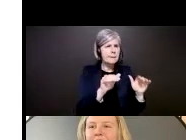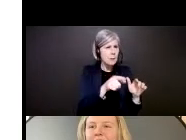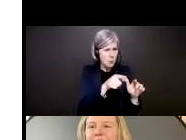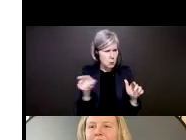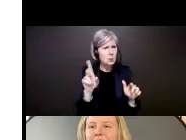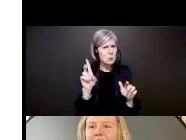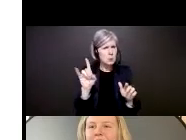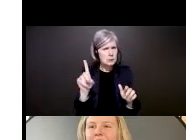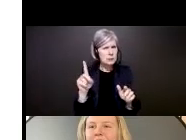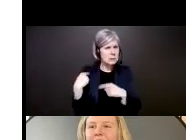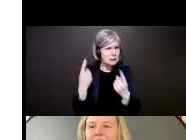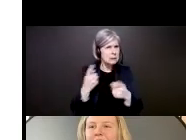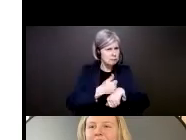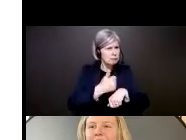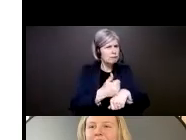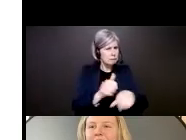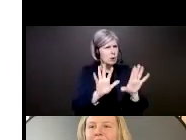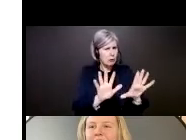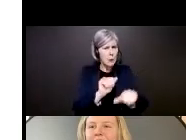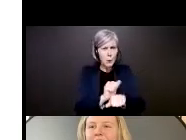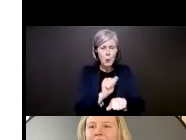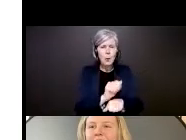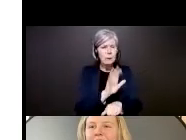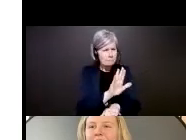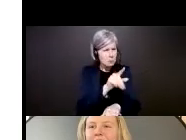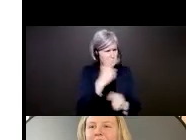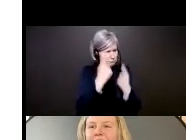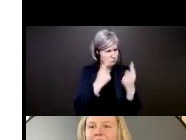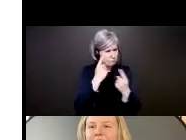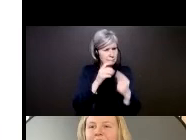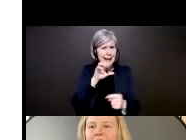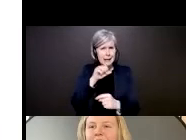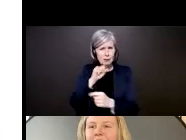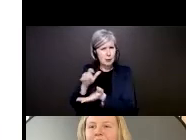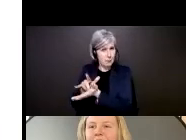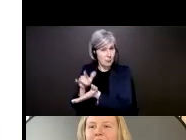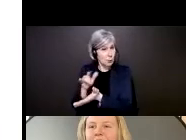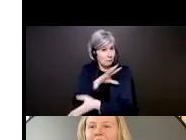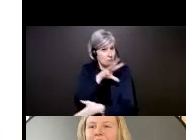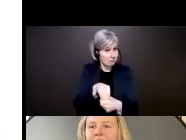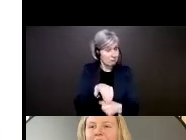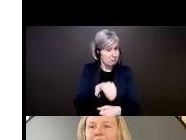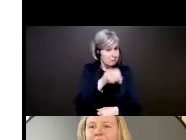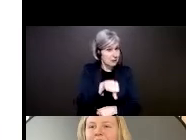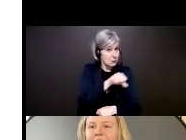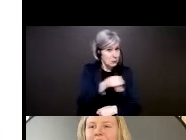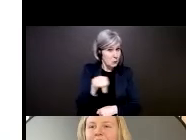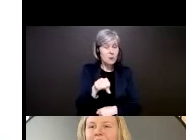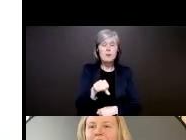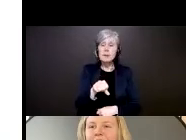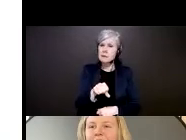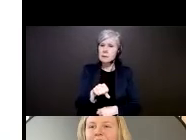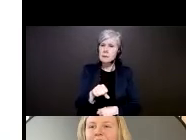And so again, you'll find actions there about things that you can do to engage your community. And we're defining community